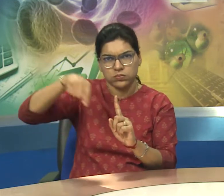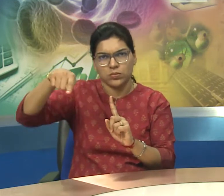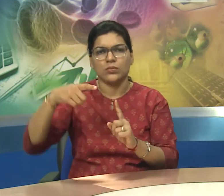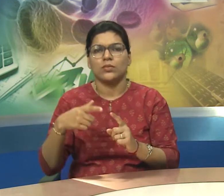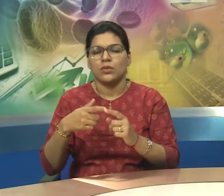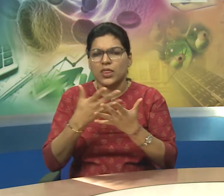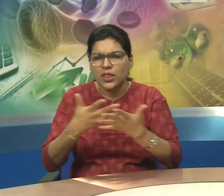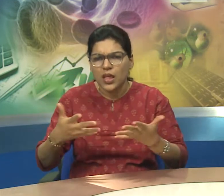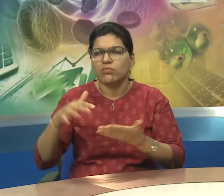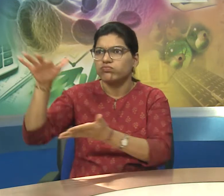Agent,